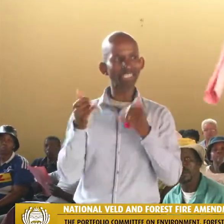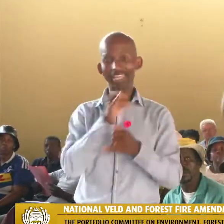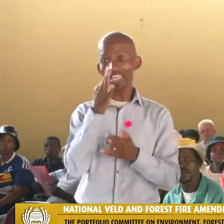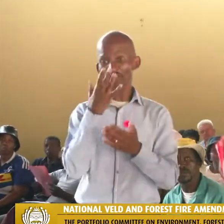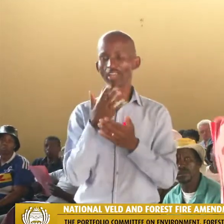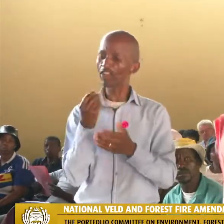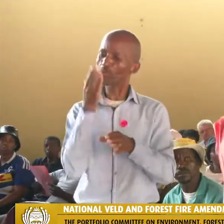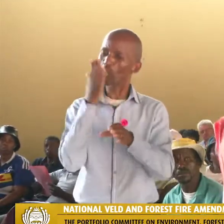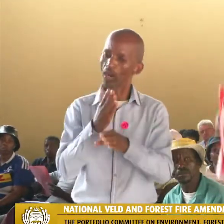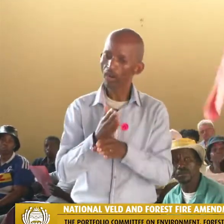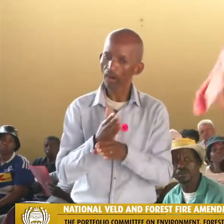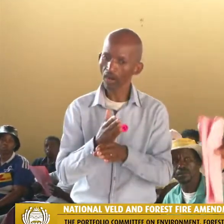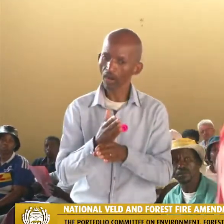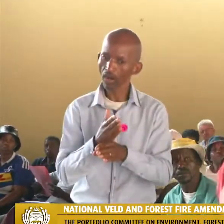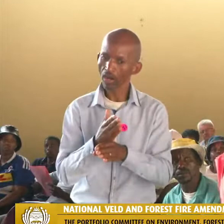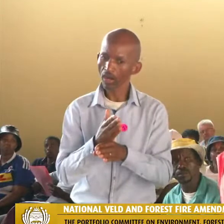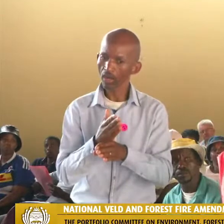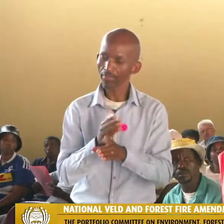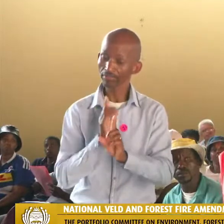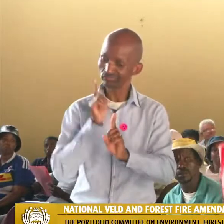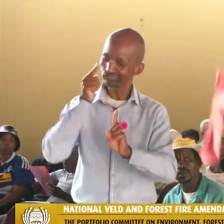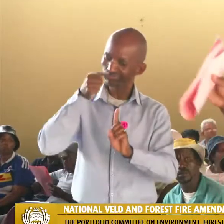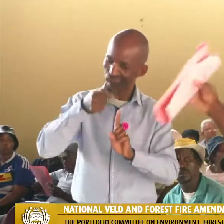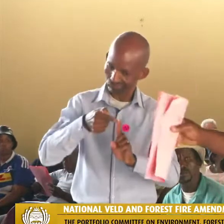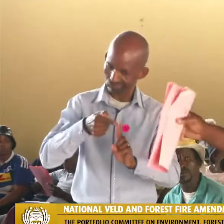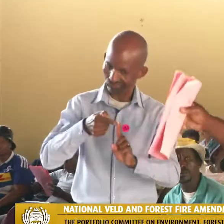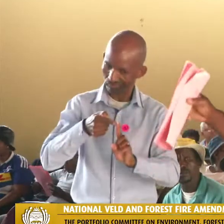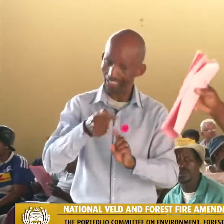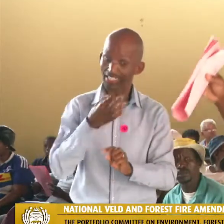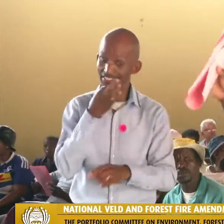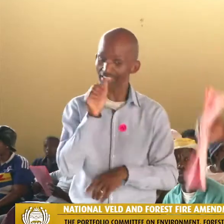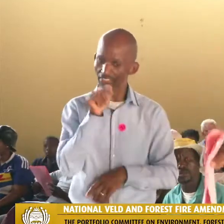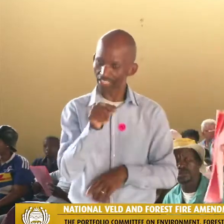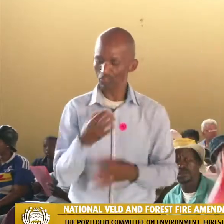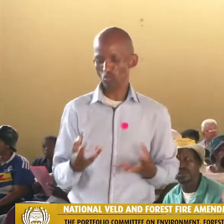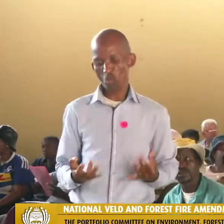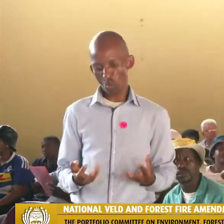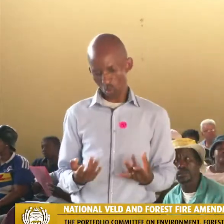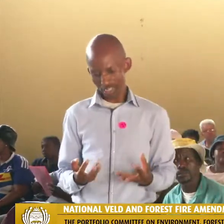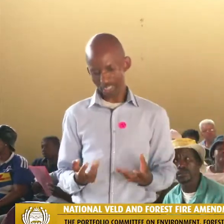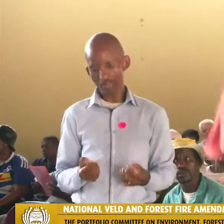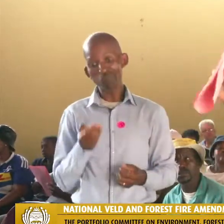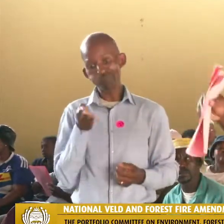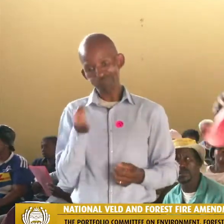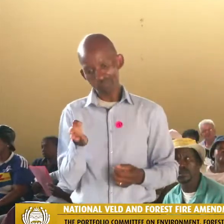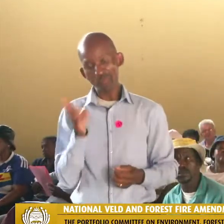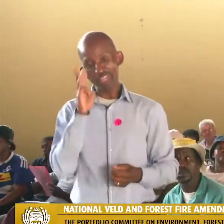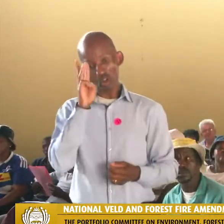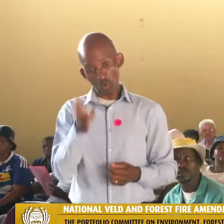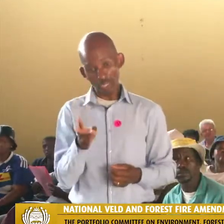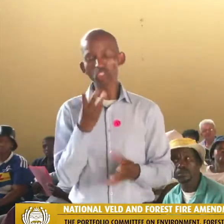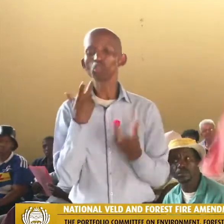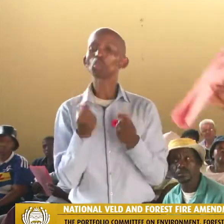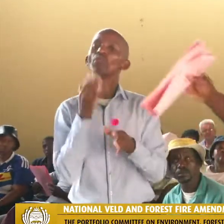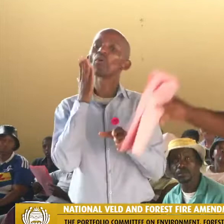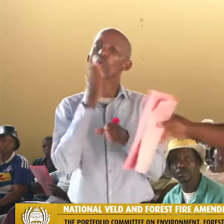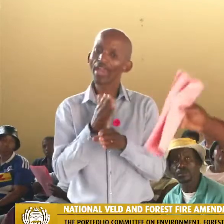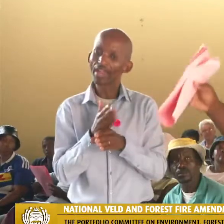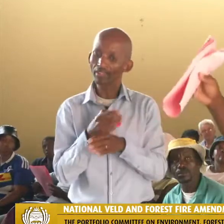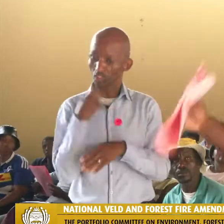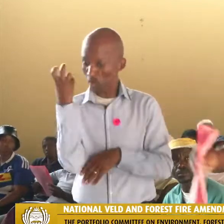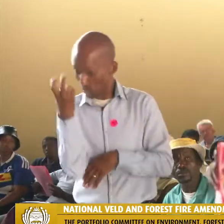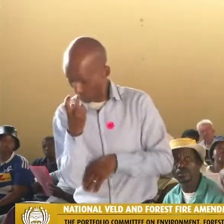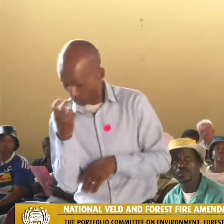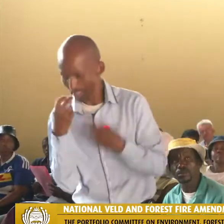ukhona umsebenzi o direct ojongene nomlilo wamadlelo uzawukwazi lo msebenzi ukuthi afonele